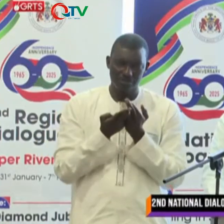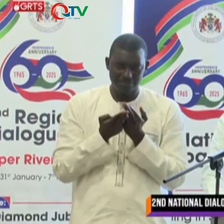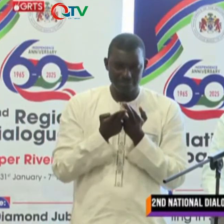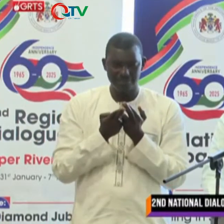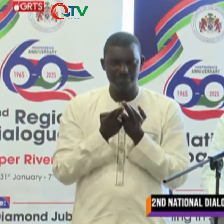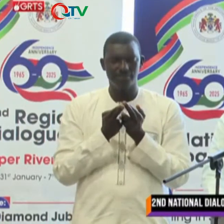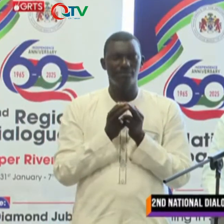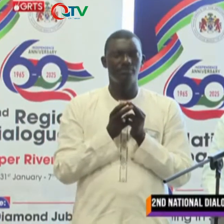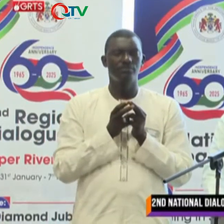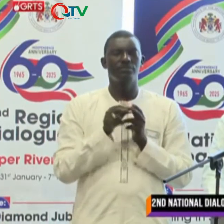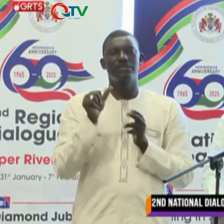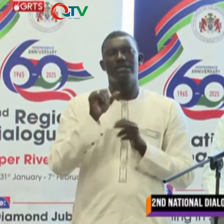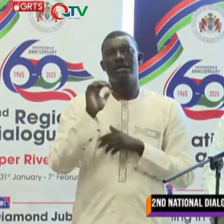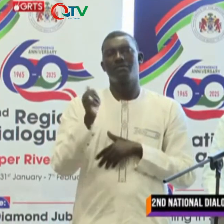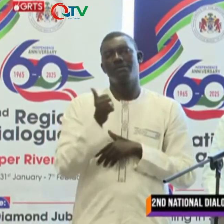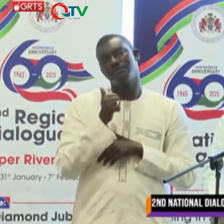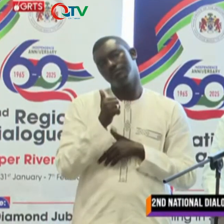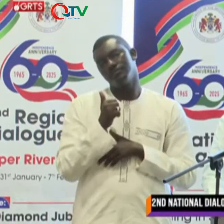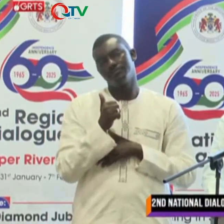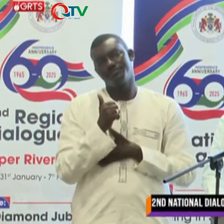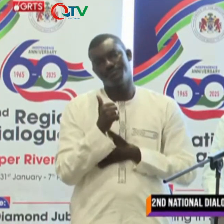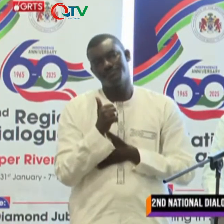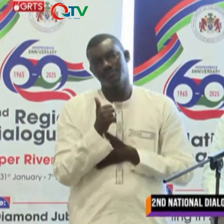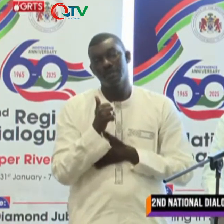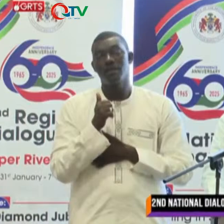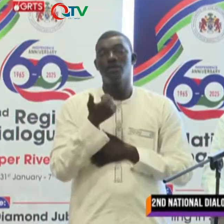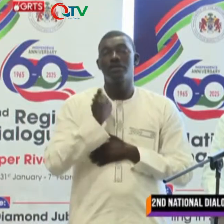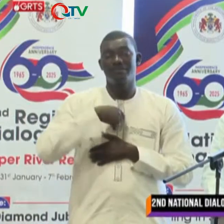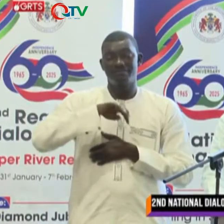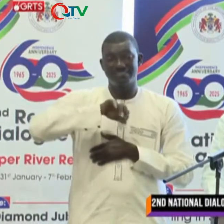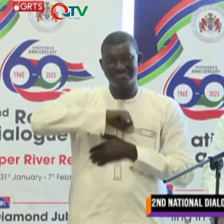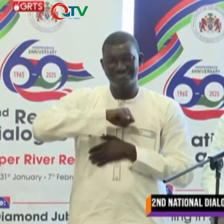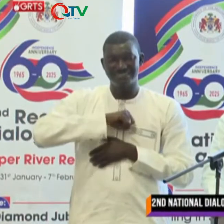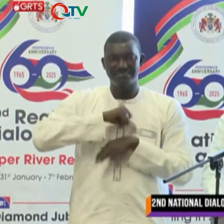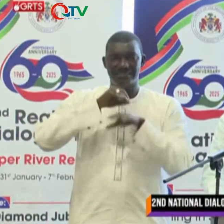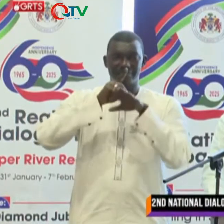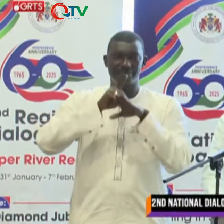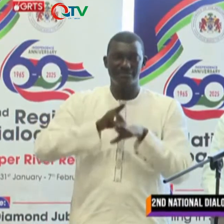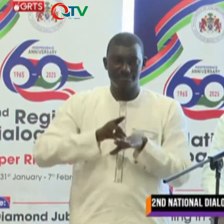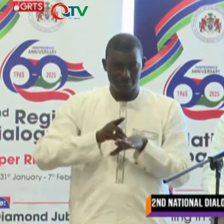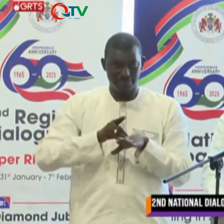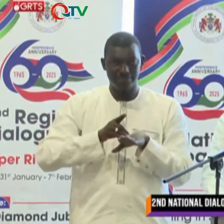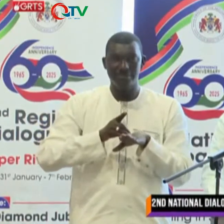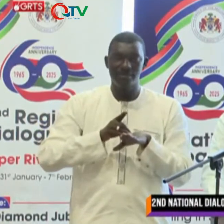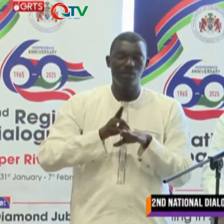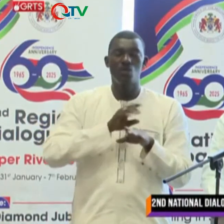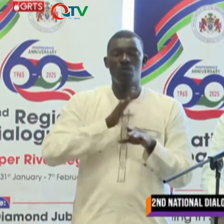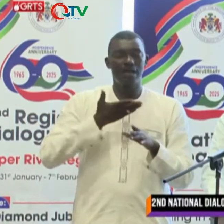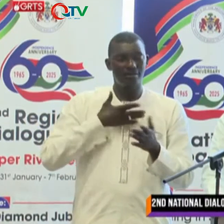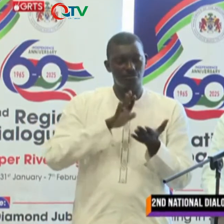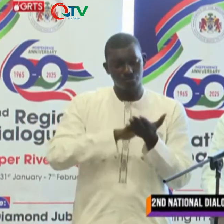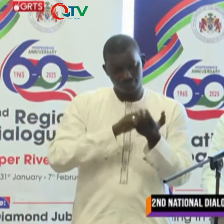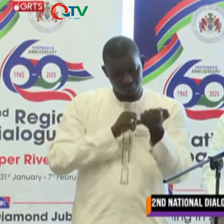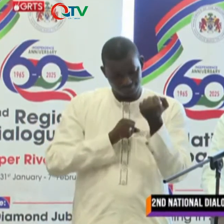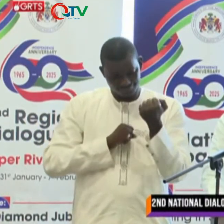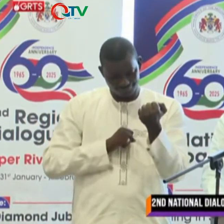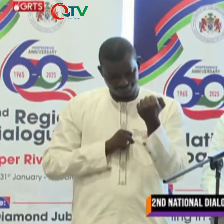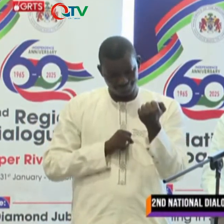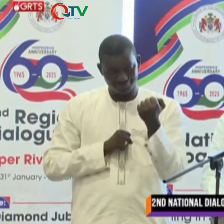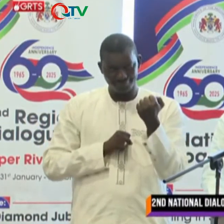and abilities. To be self-reliant, we have to take our destiny into our own